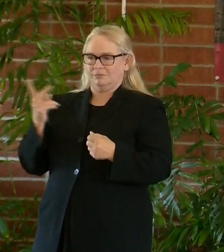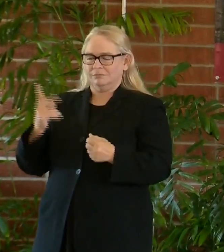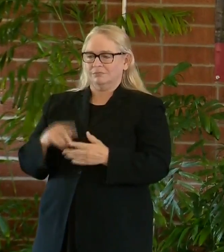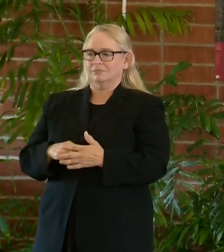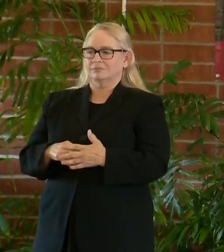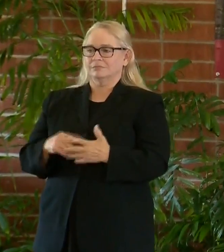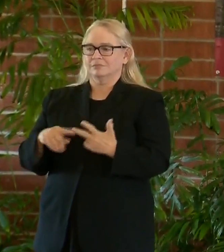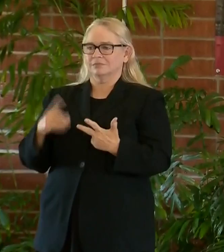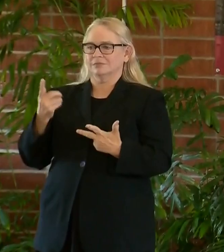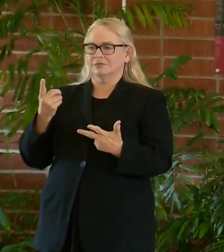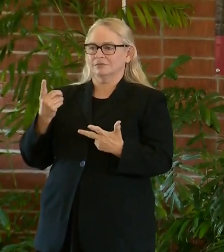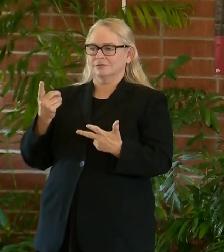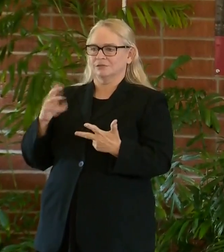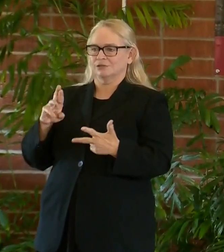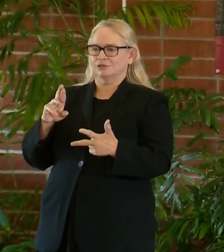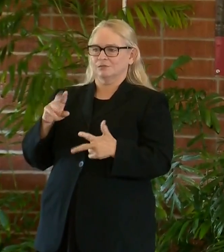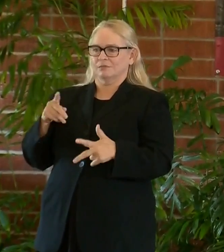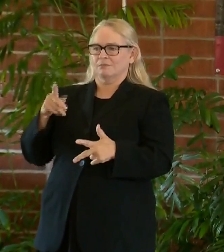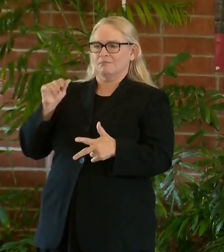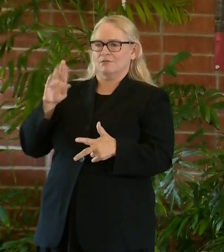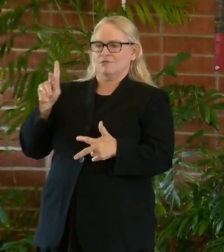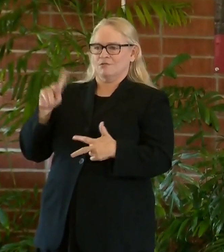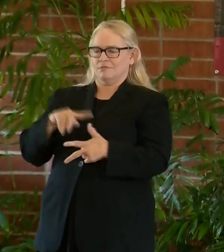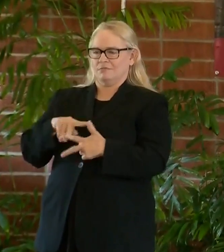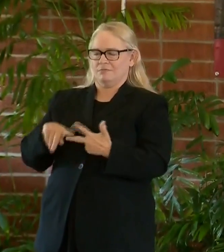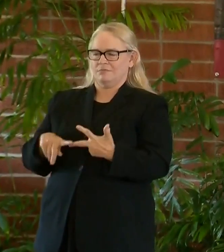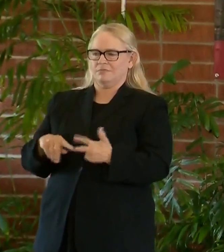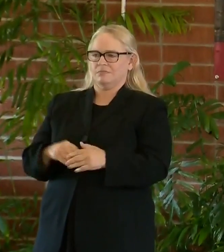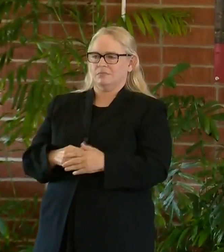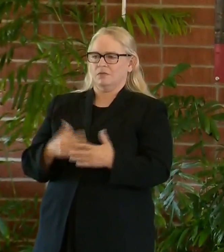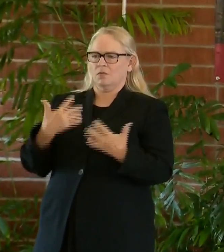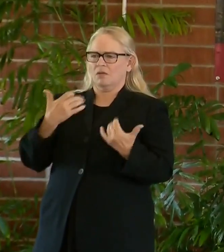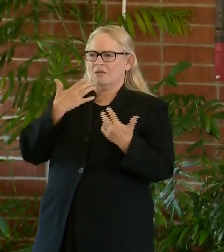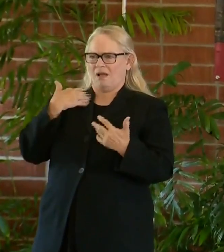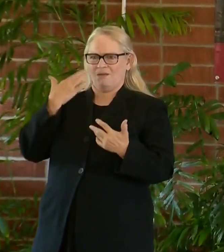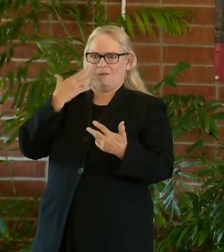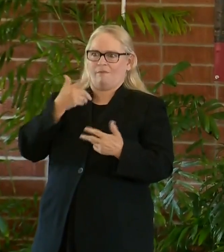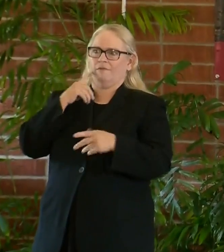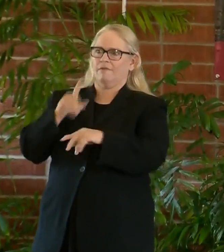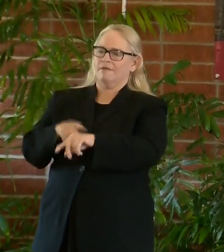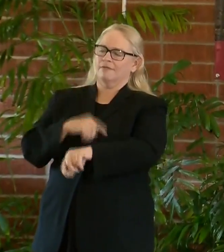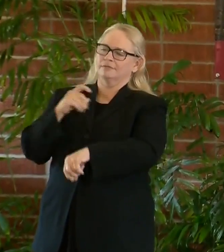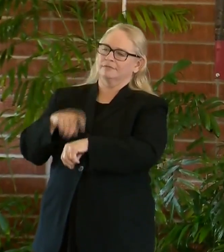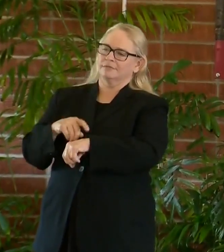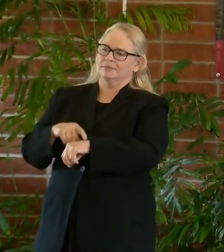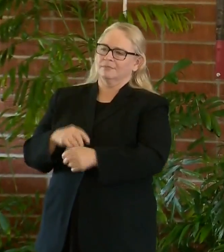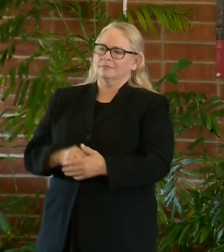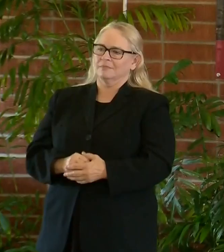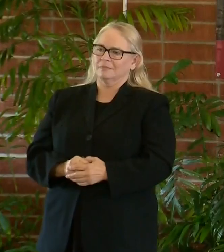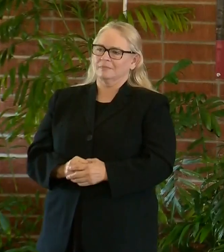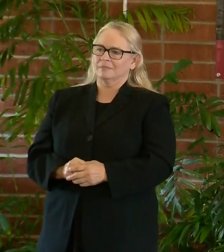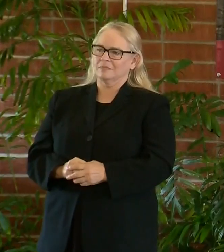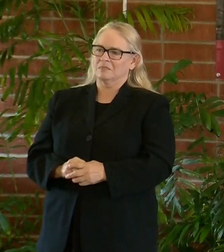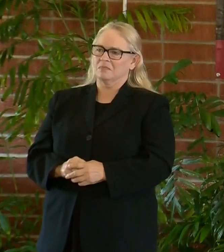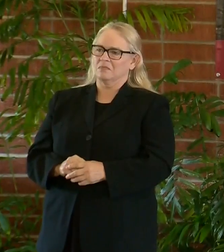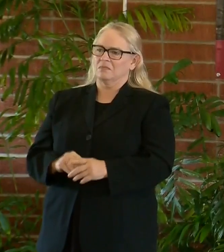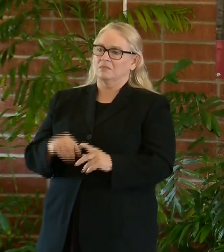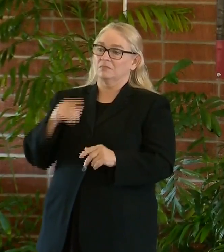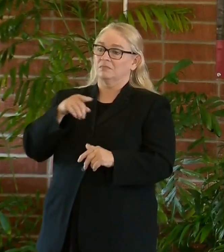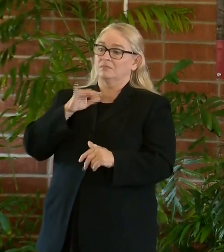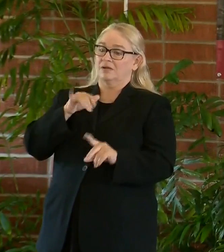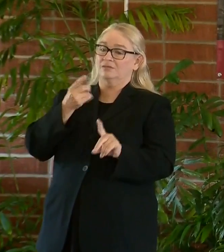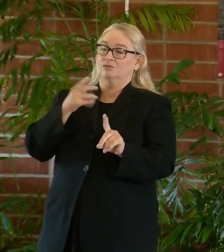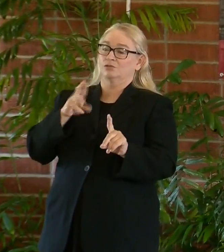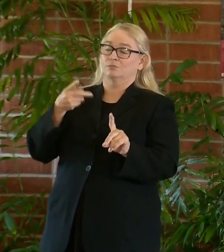Park, who has been a great colleague over the last many weeks. She's the local health officer here in